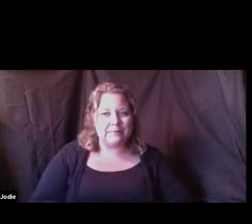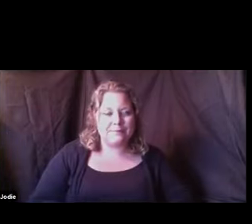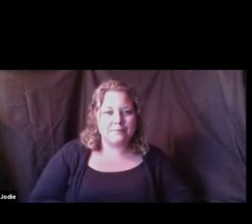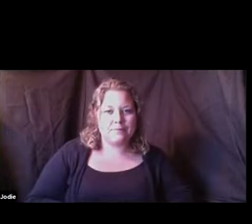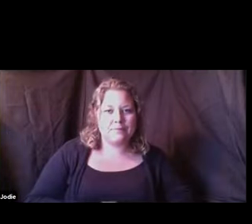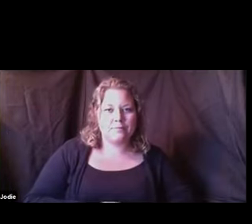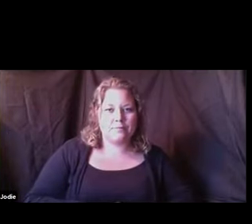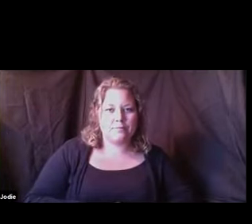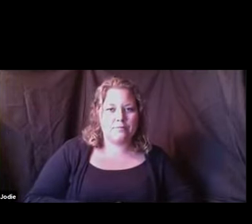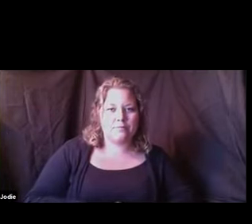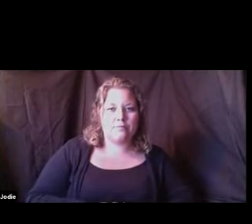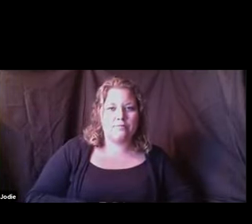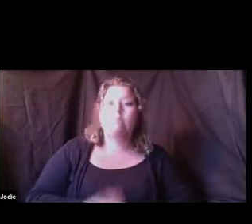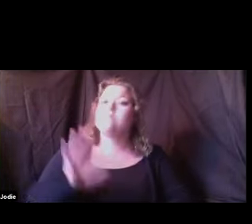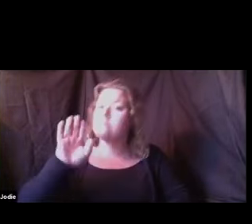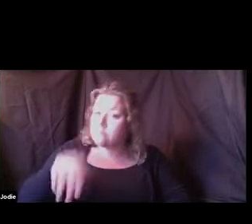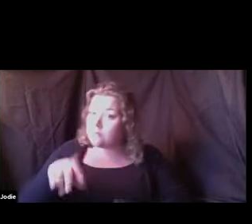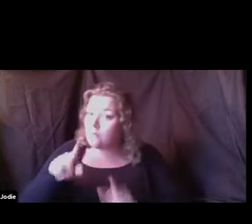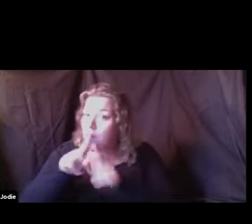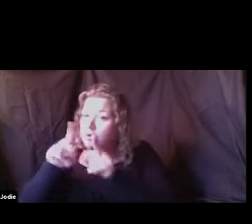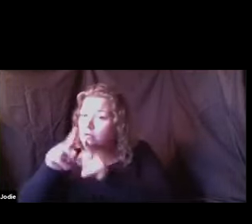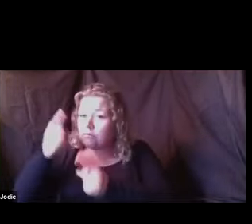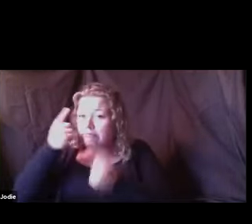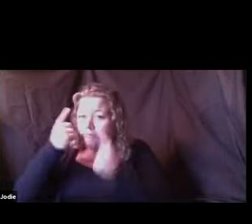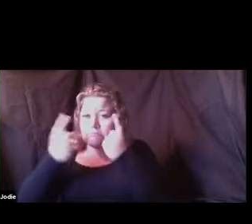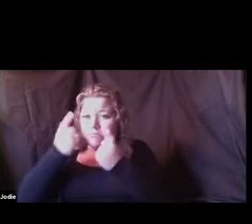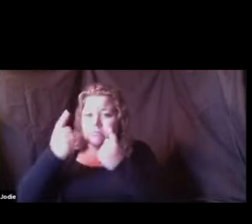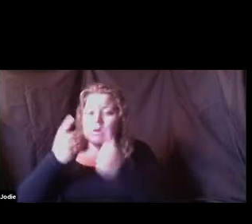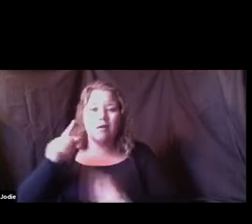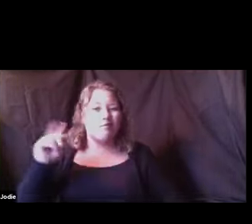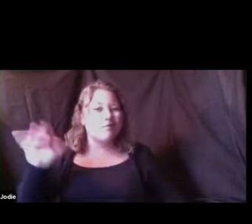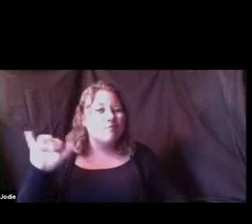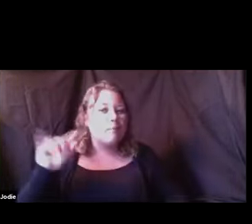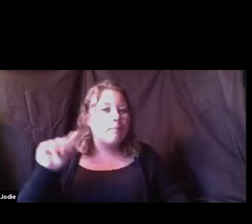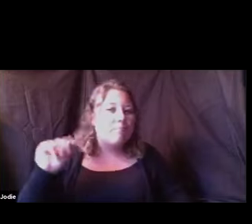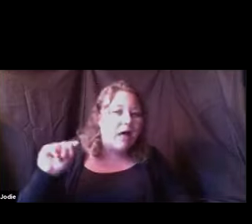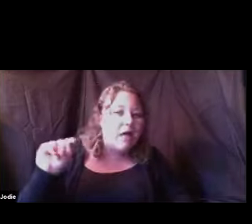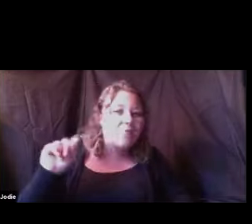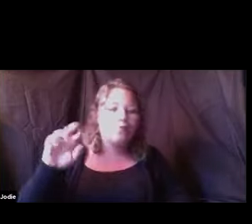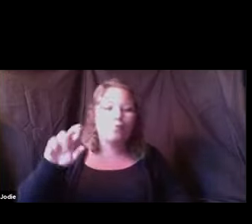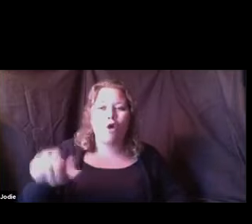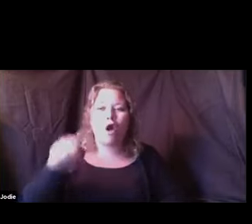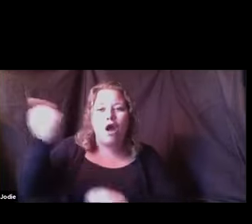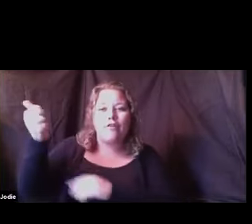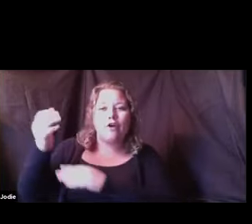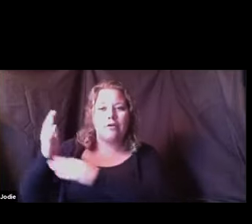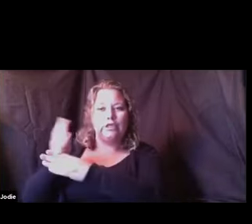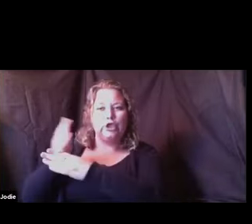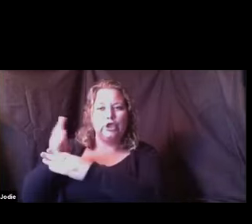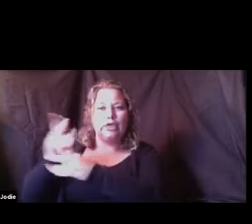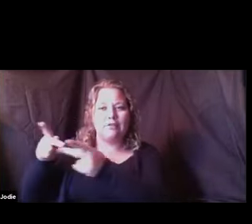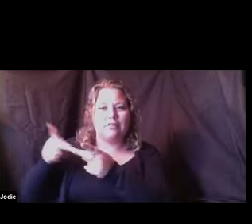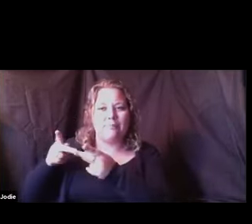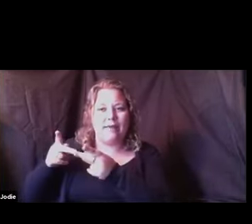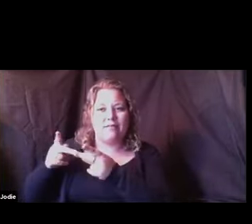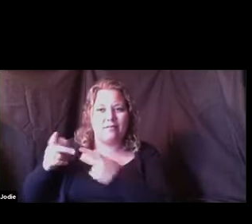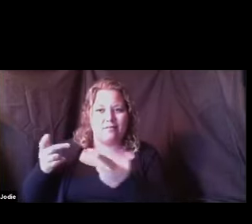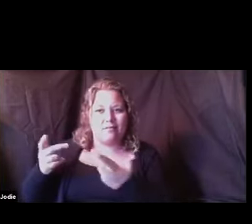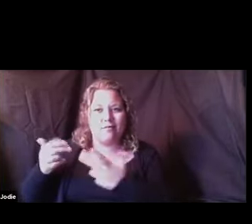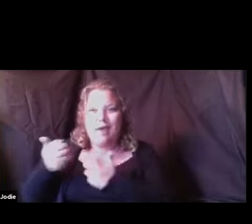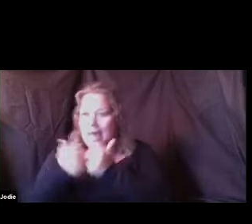things like bathrooms, shared spaces, even if you are outdoors, if everyone's using the same indoor